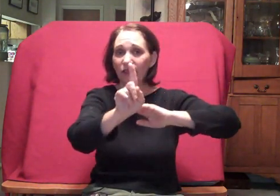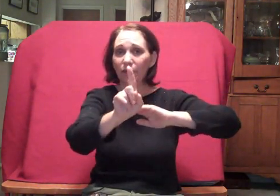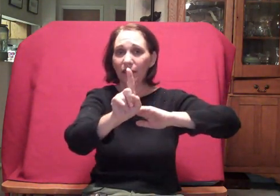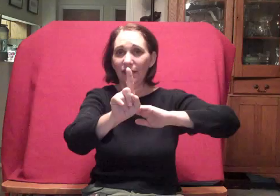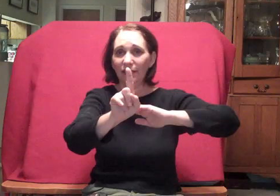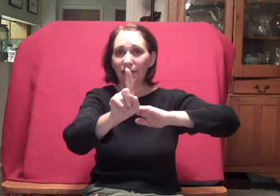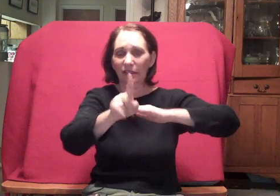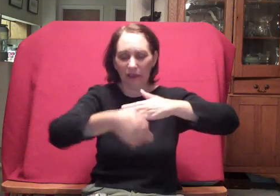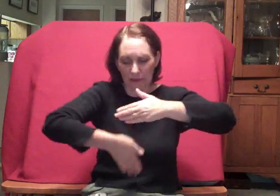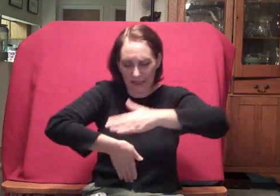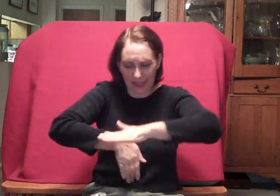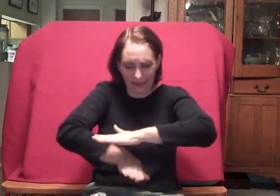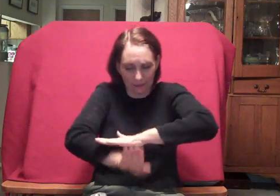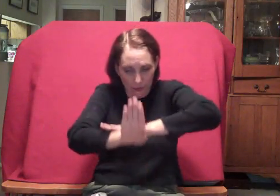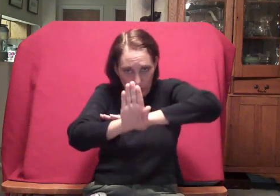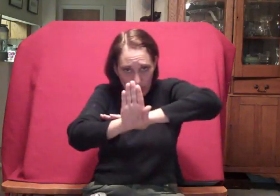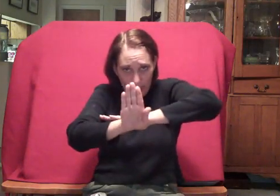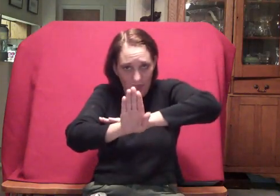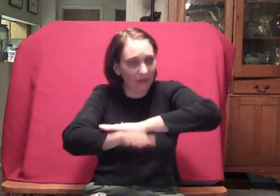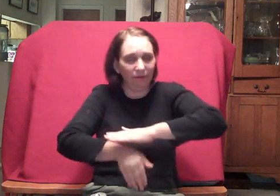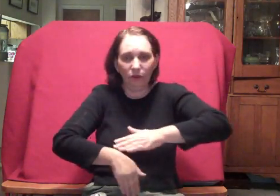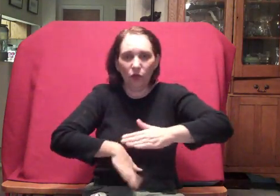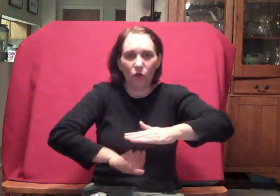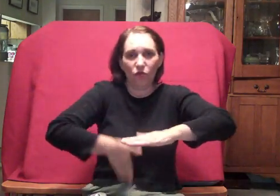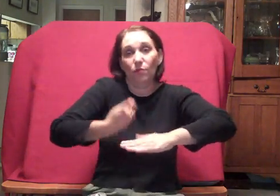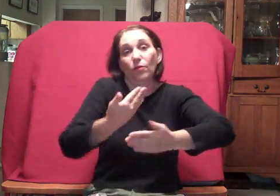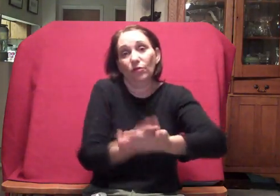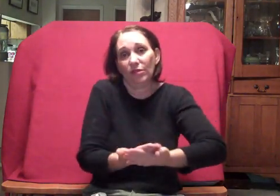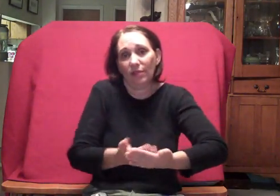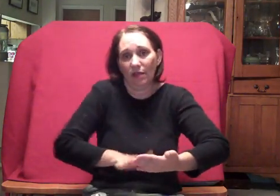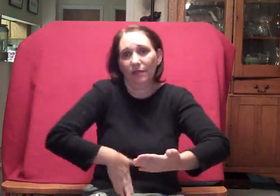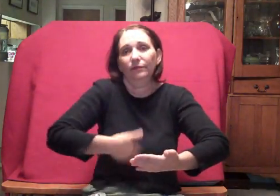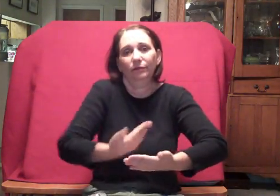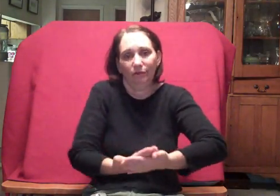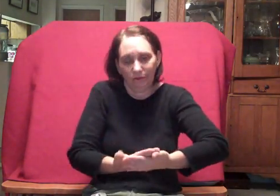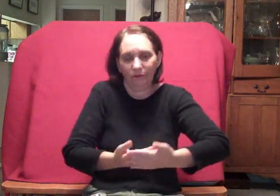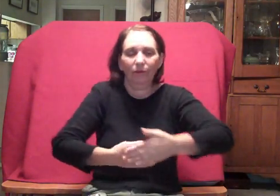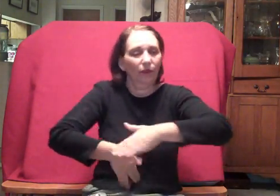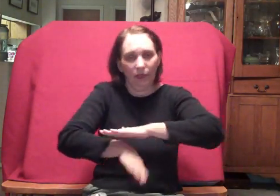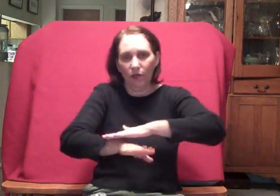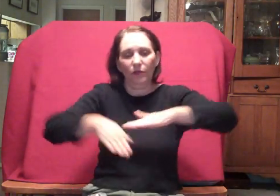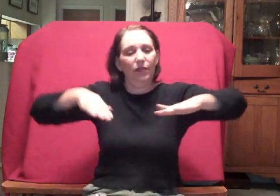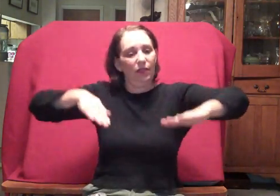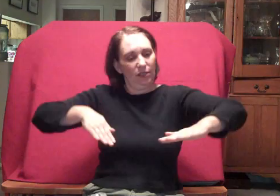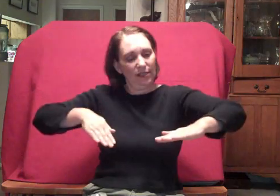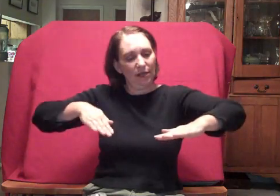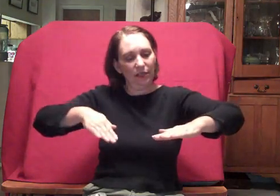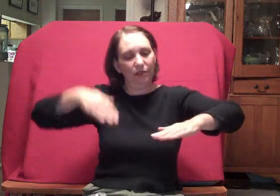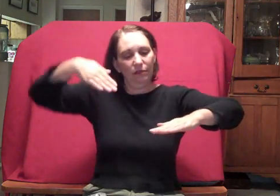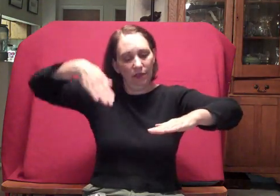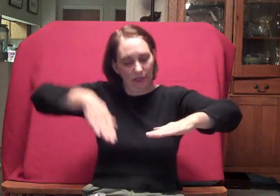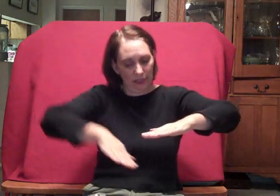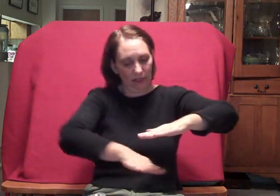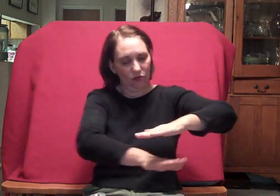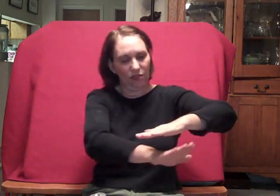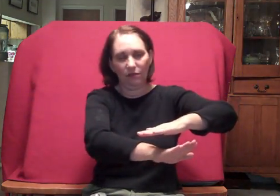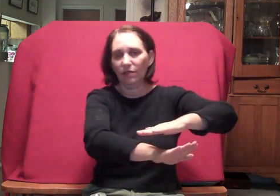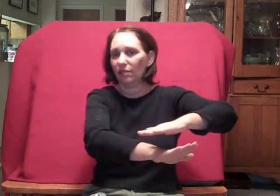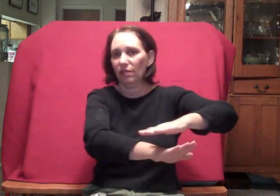somebody had said, isn't that the birth sign or the birth sign? No. It's out here. It goes here. It doesn't touch